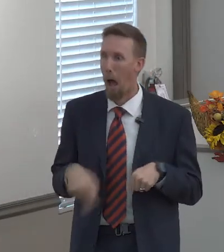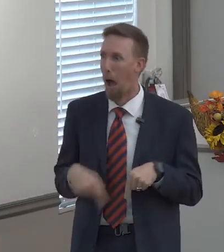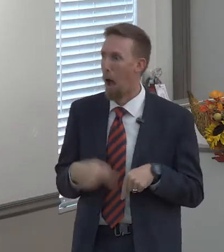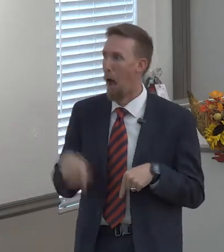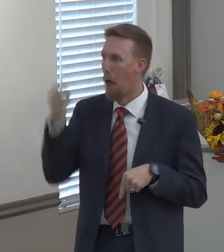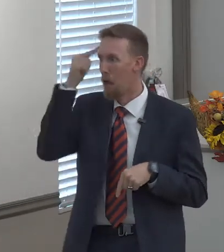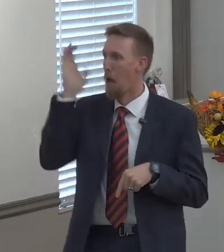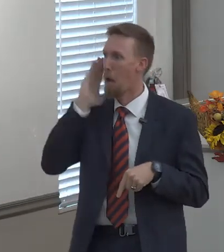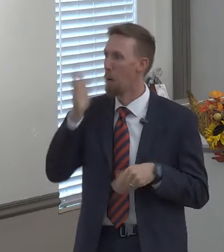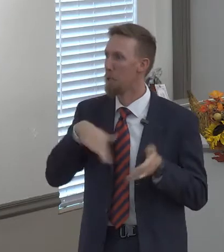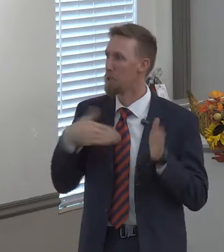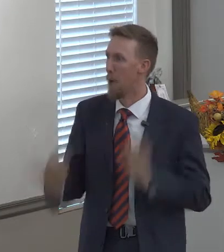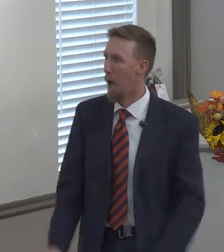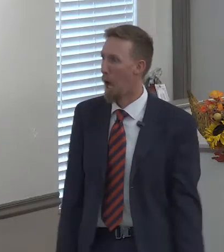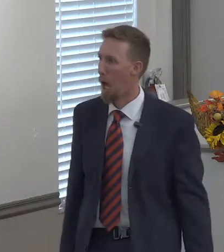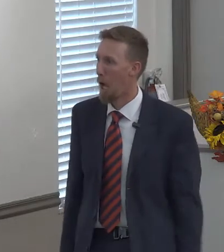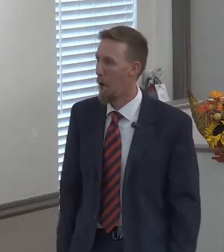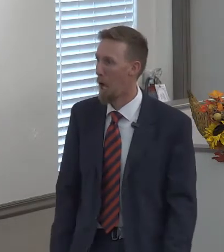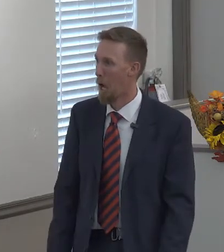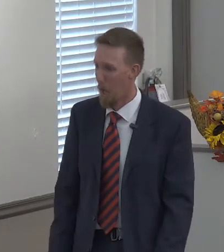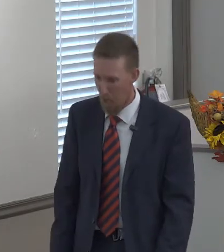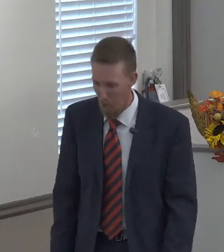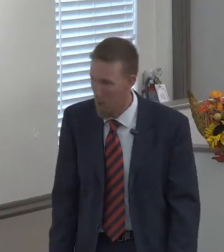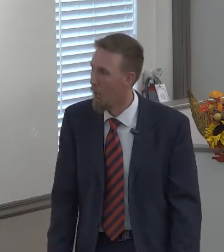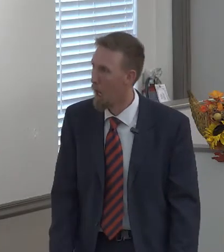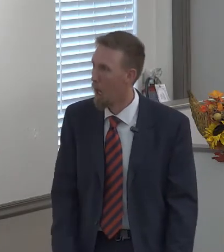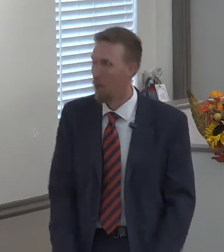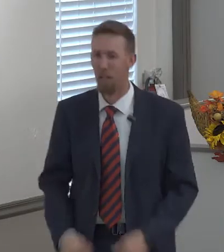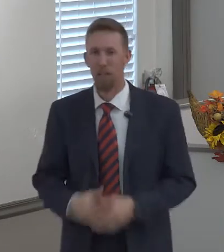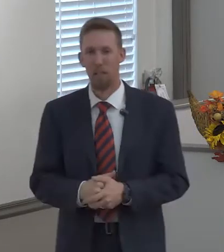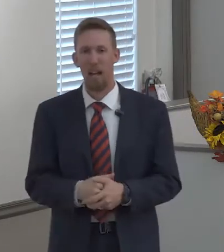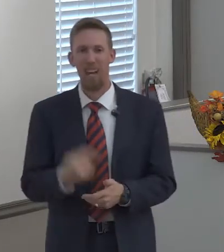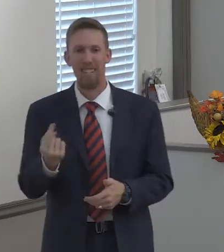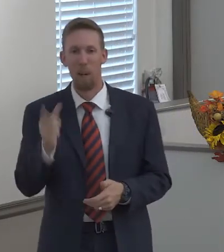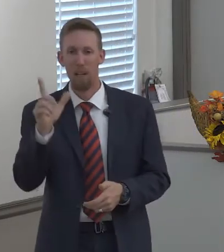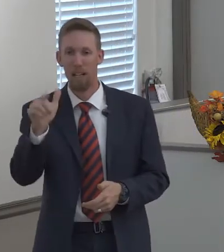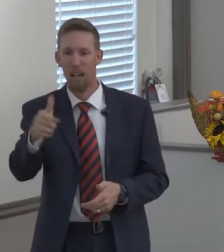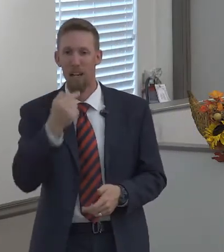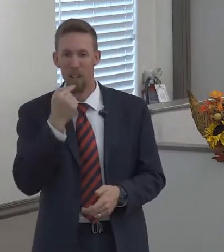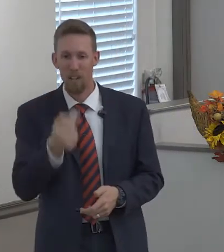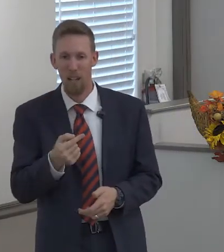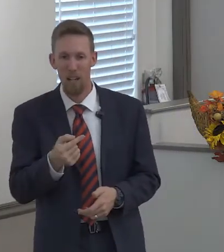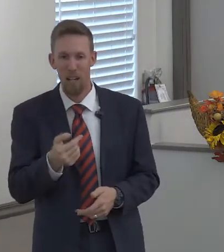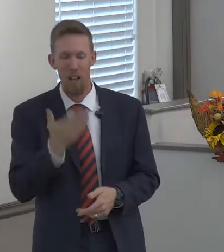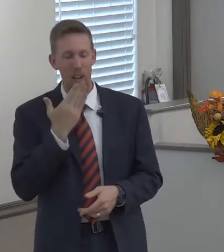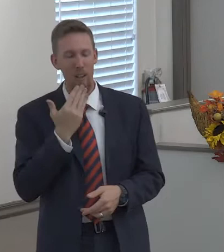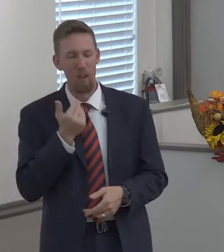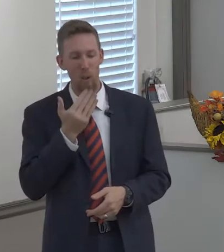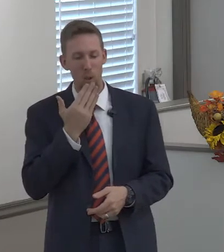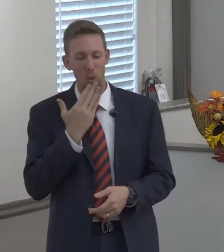out, the other men didn't sit there because they didn't want to lead in prayer.